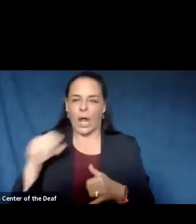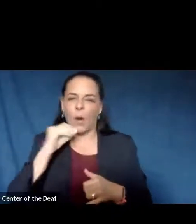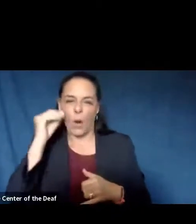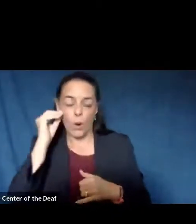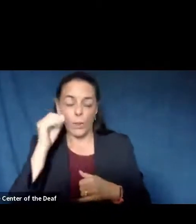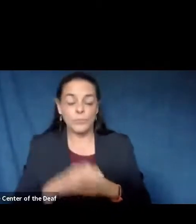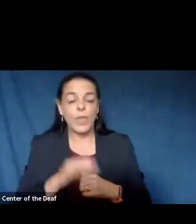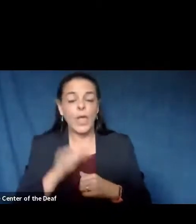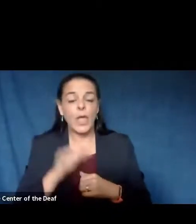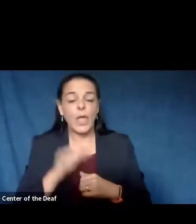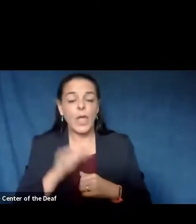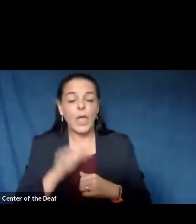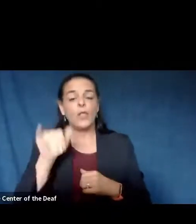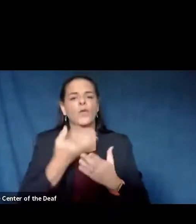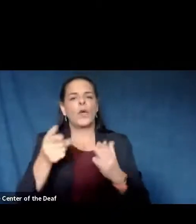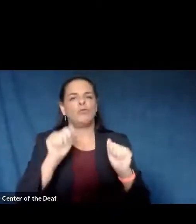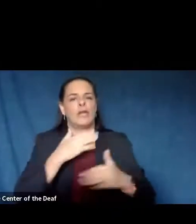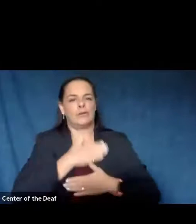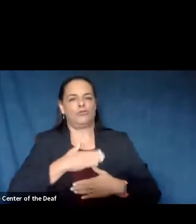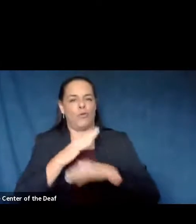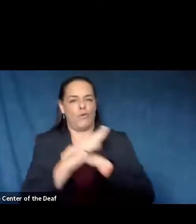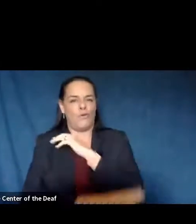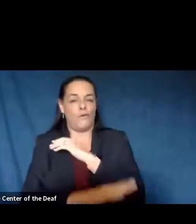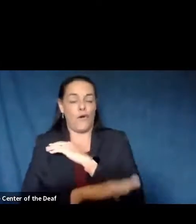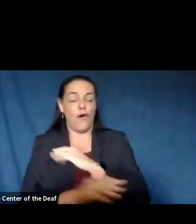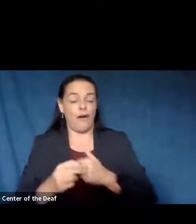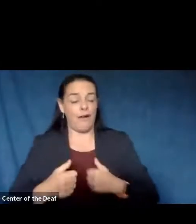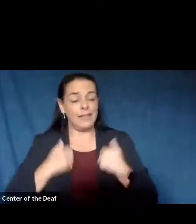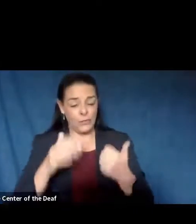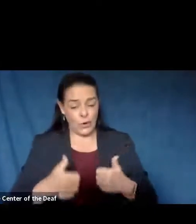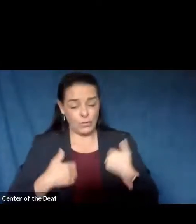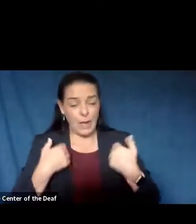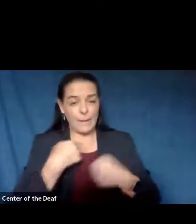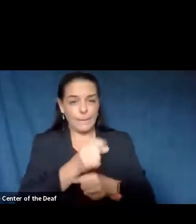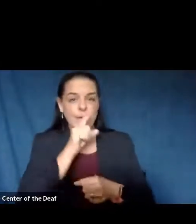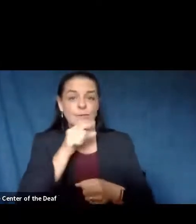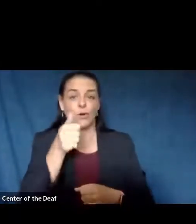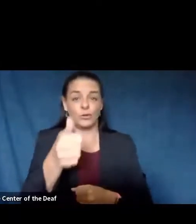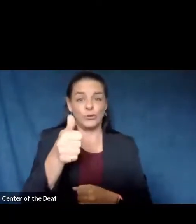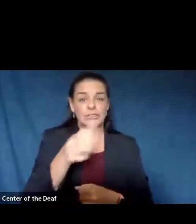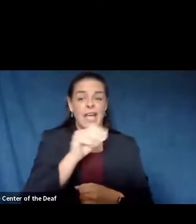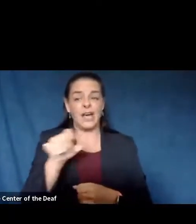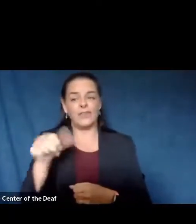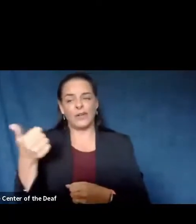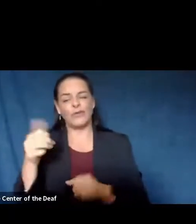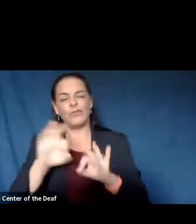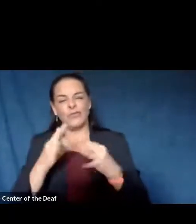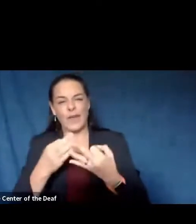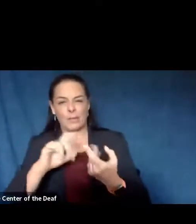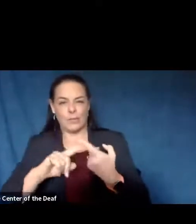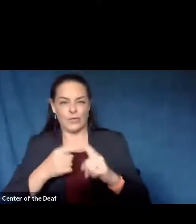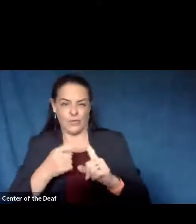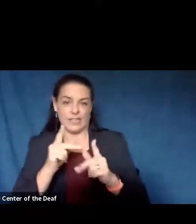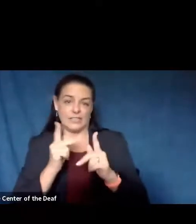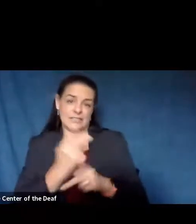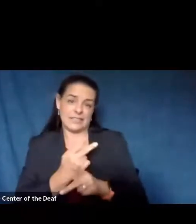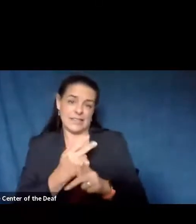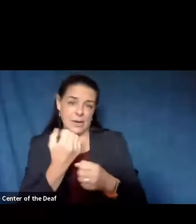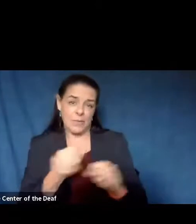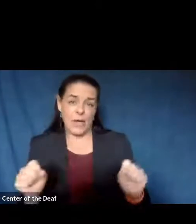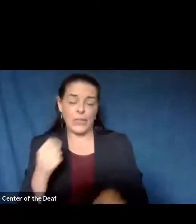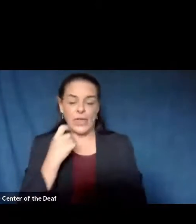fall season and live your life while making sure you and the ones around you are staying healthy. Now we'll move into the